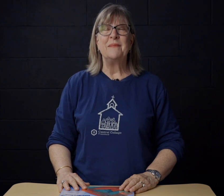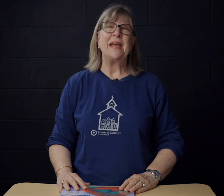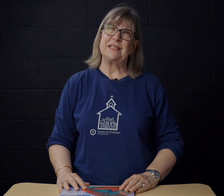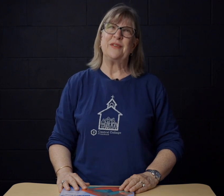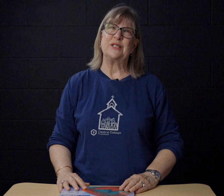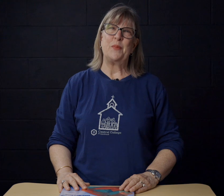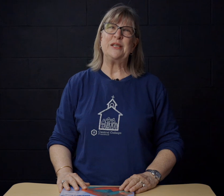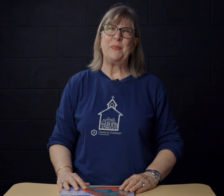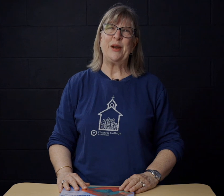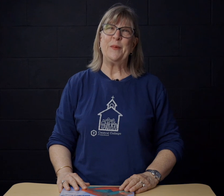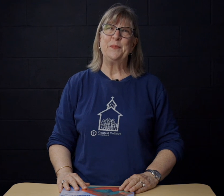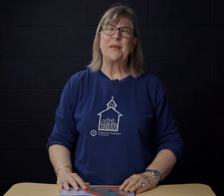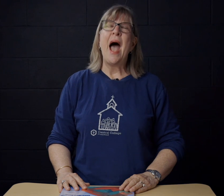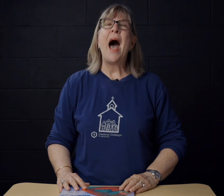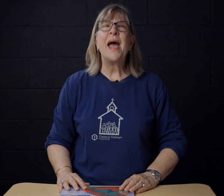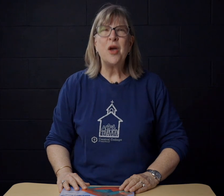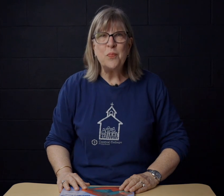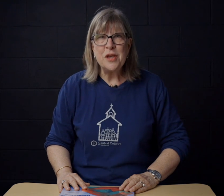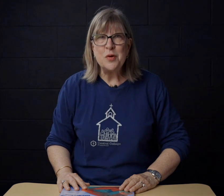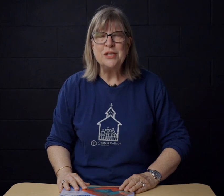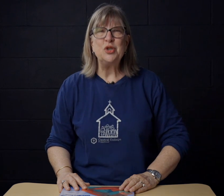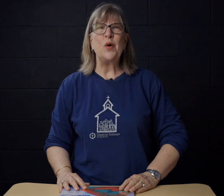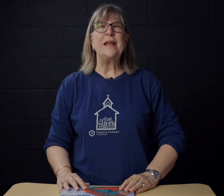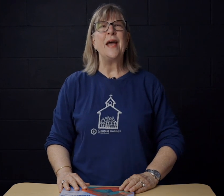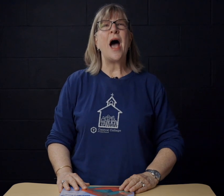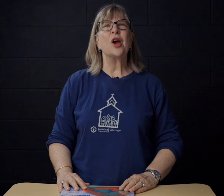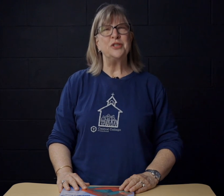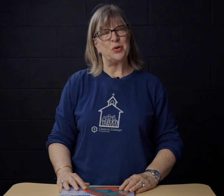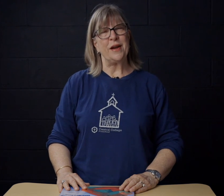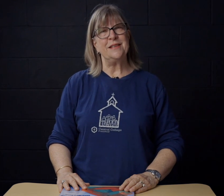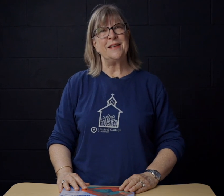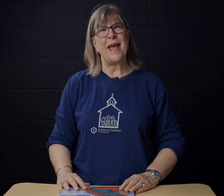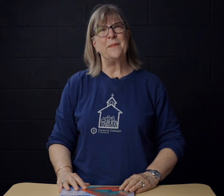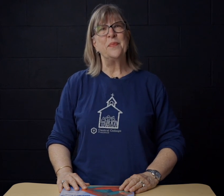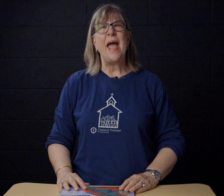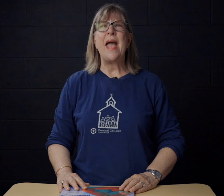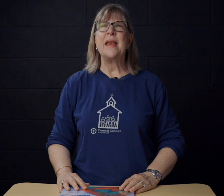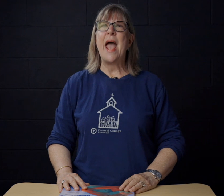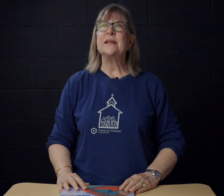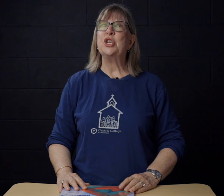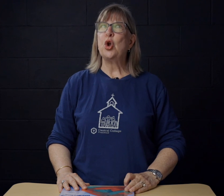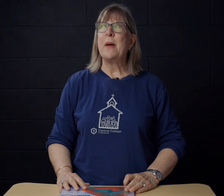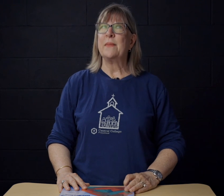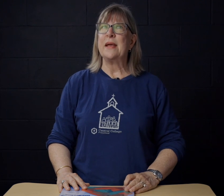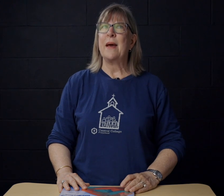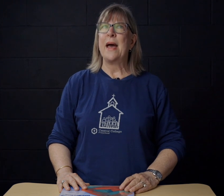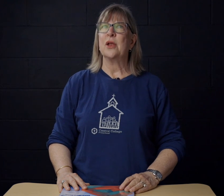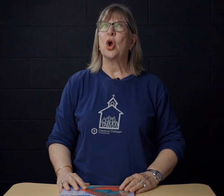make us feel so much better. I hope that you enjoyed our story today, and ask your mommy about